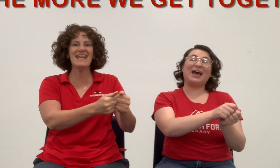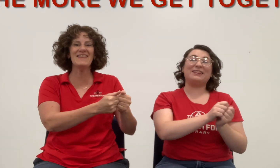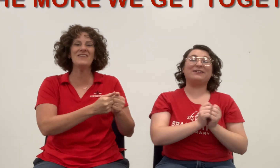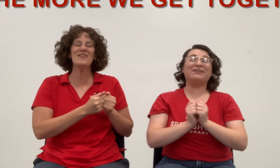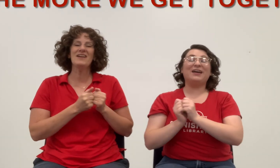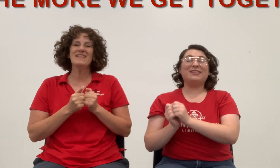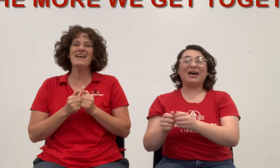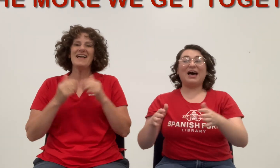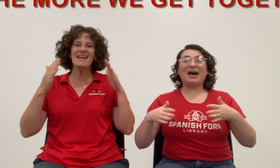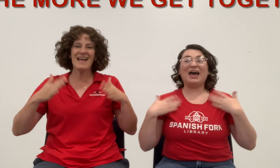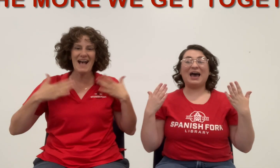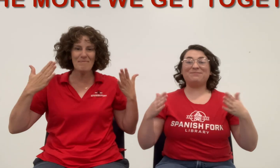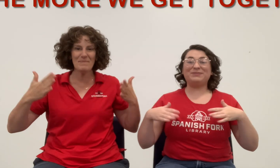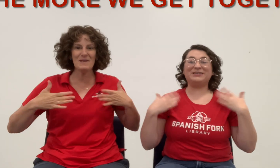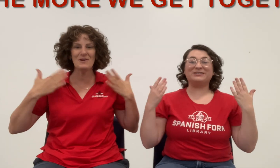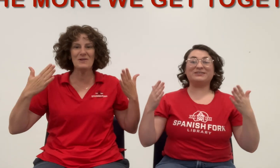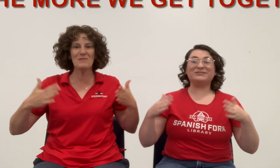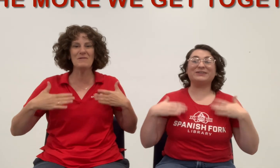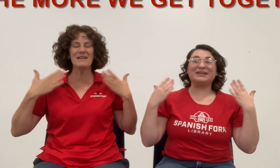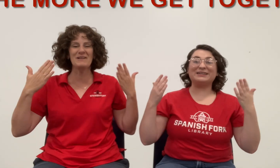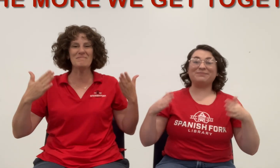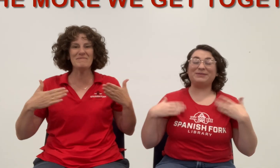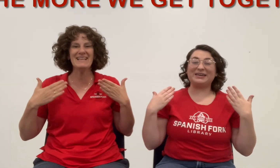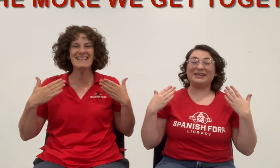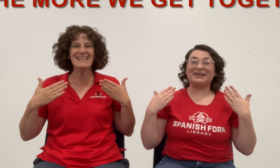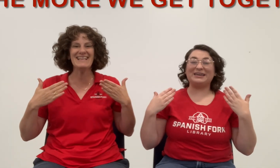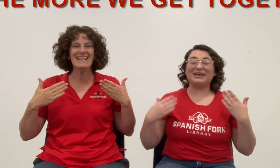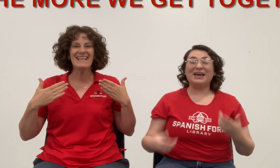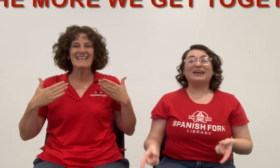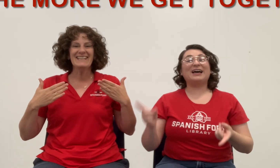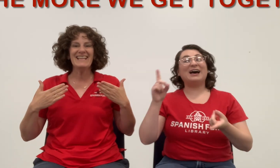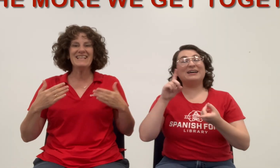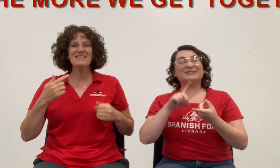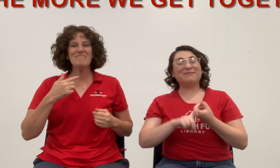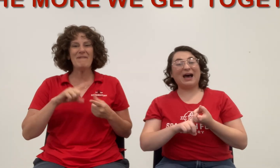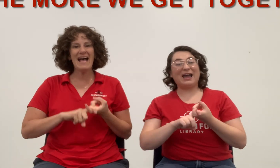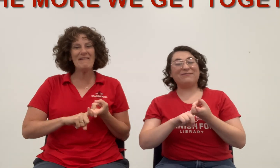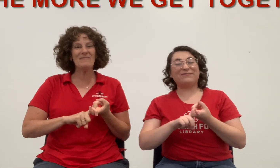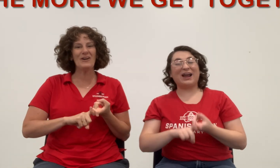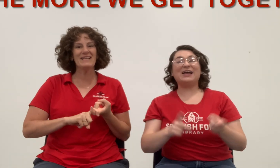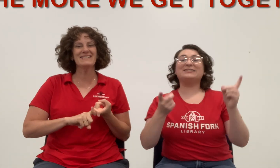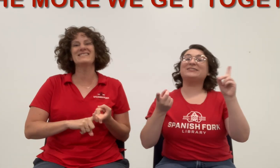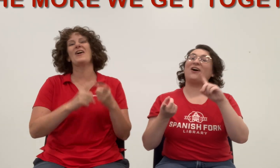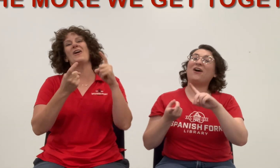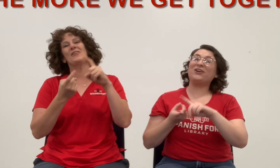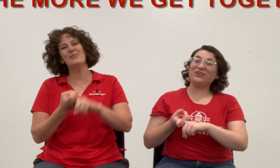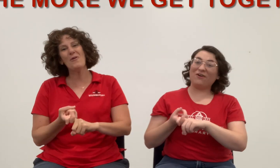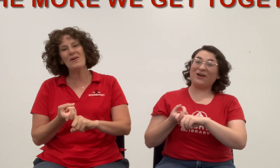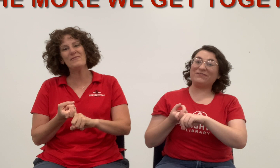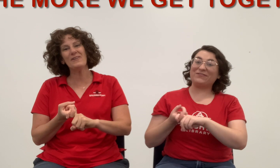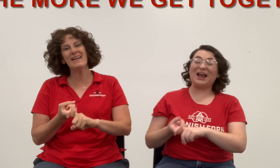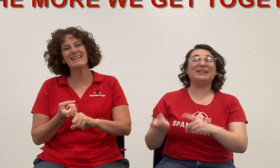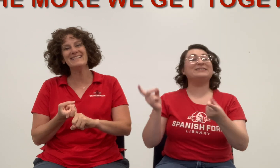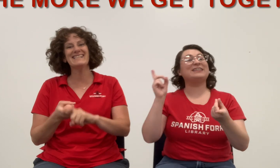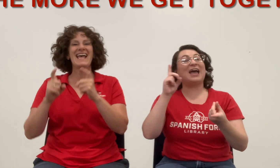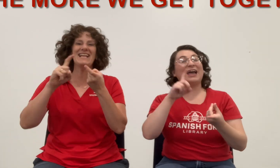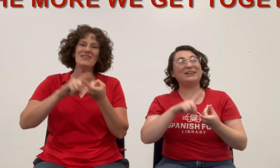together, the happier we'll be. 'Cause my friends are your friends and